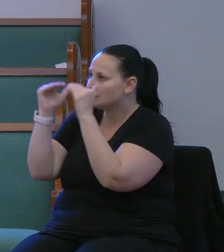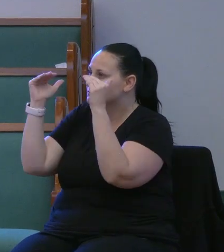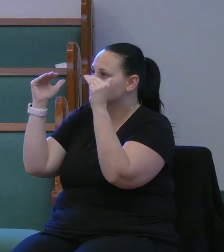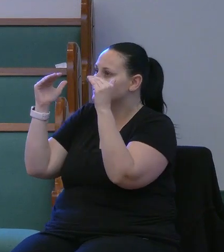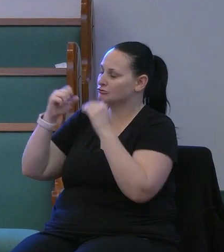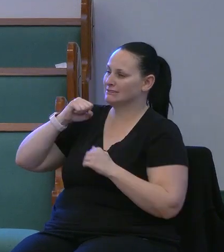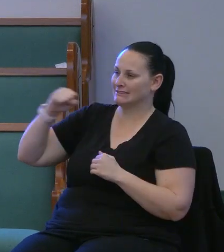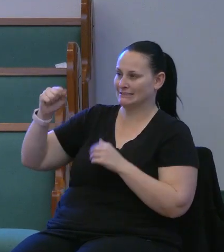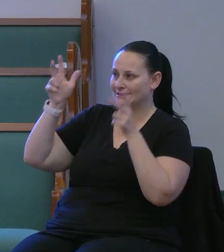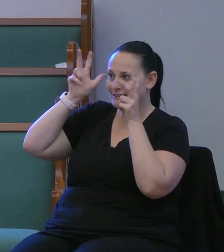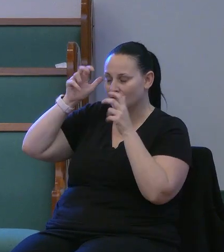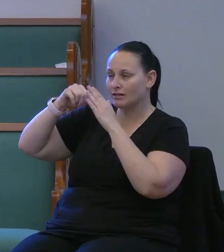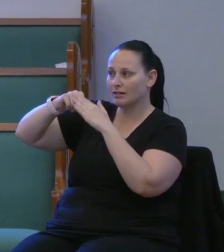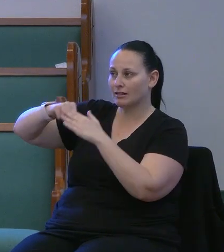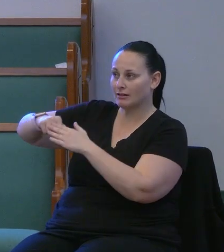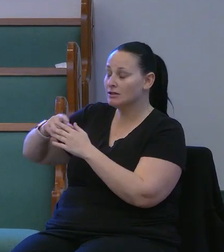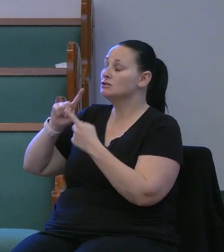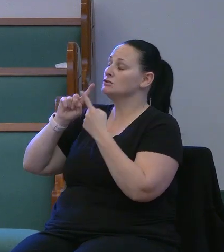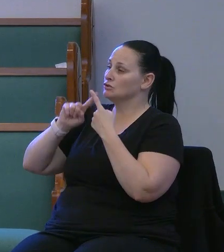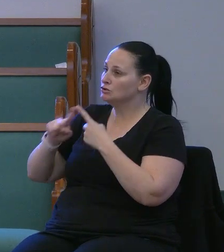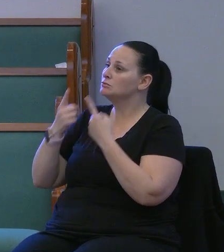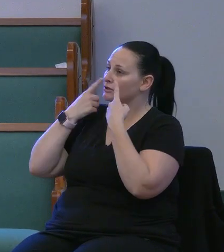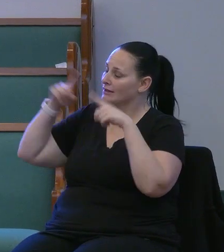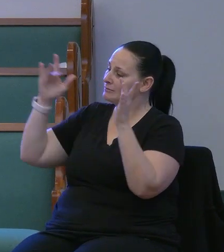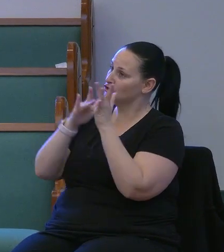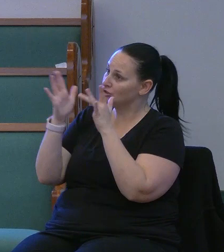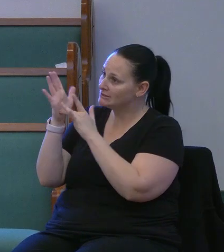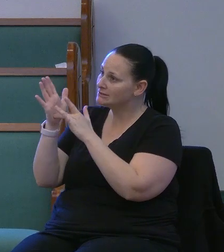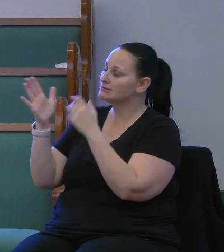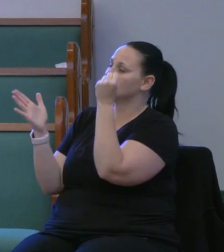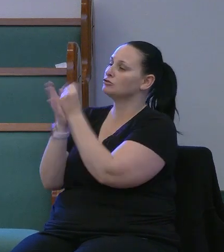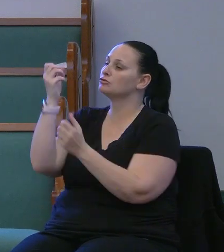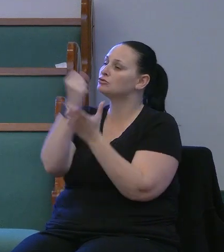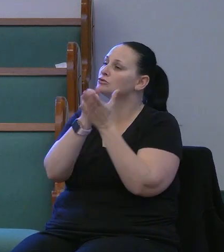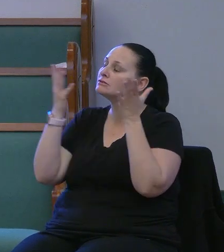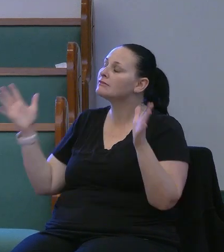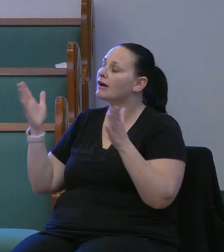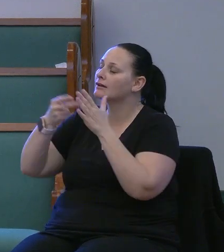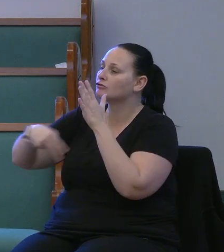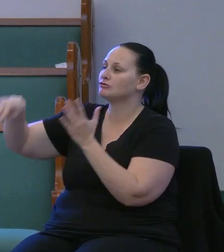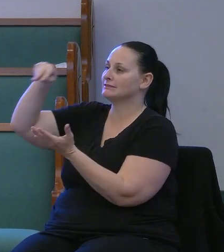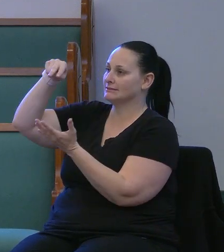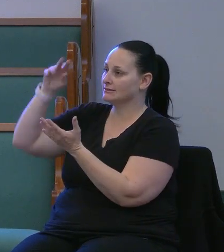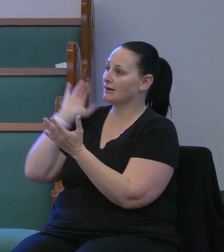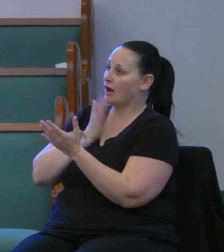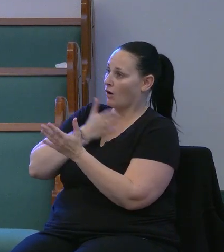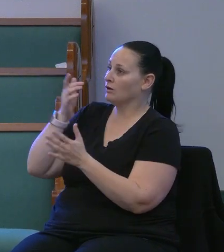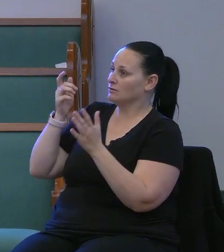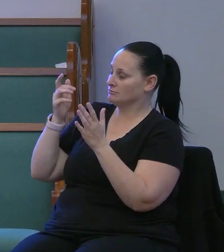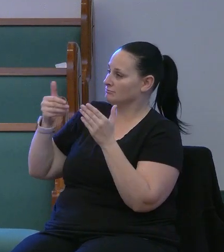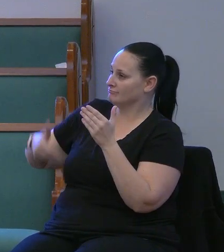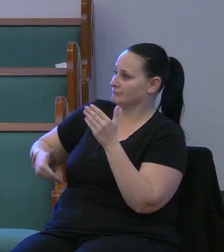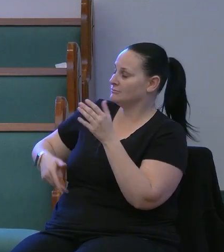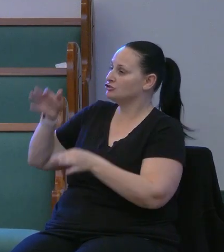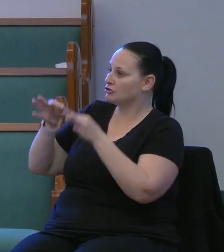justice and resist evil, to proclaim Jesus, crucified and risen, our judge and